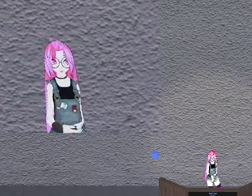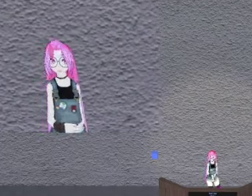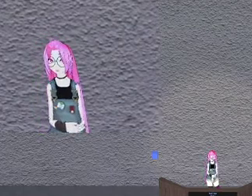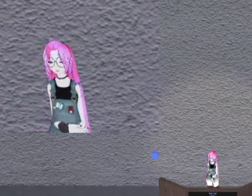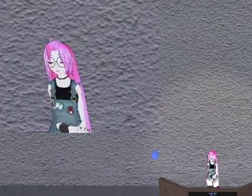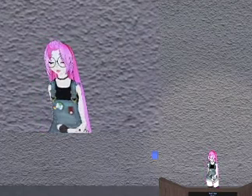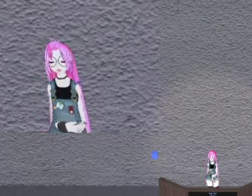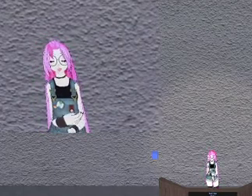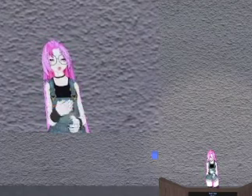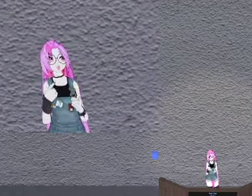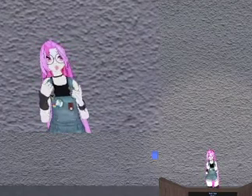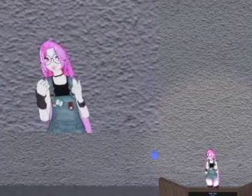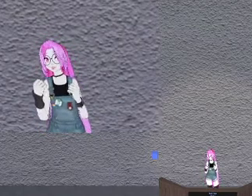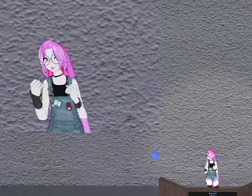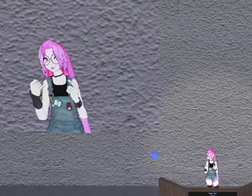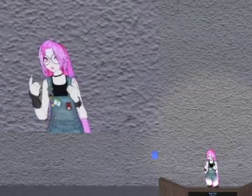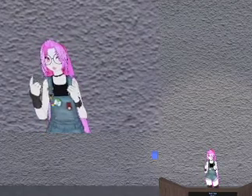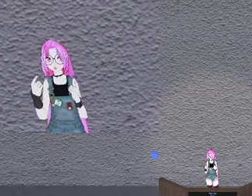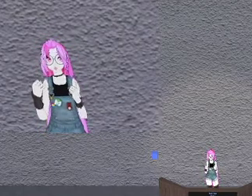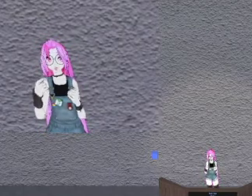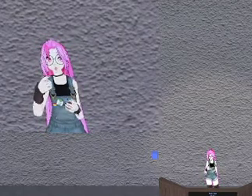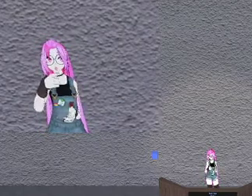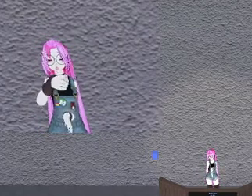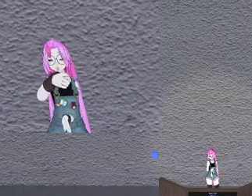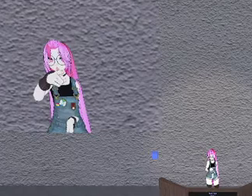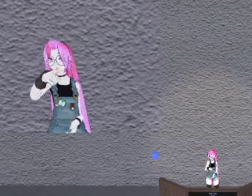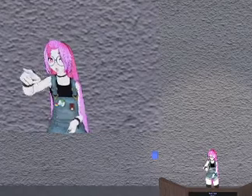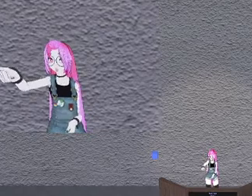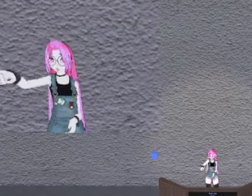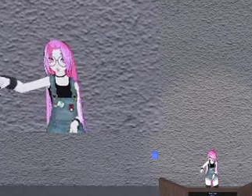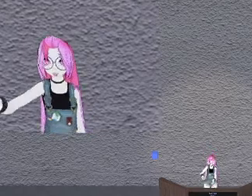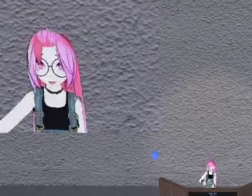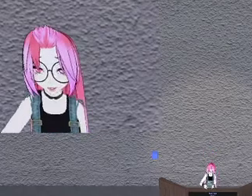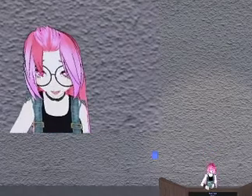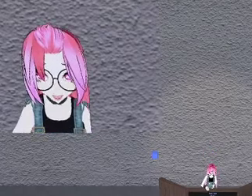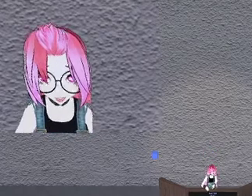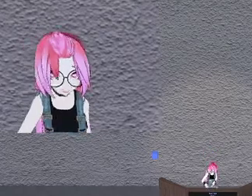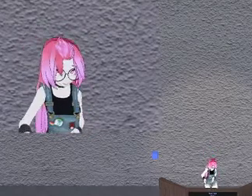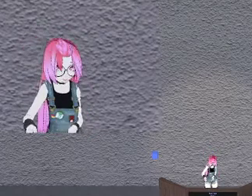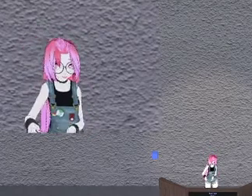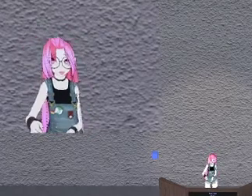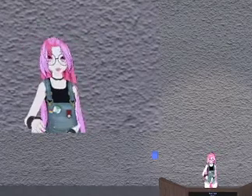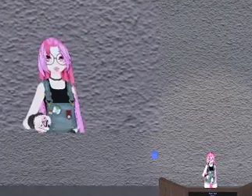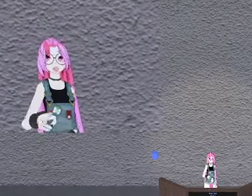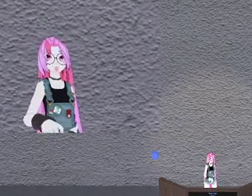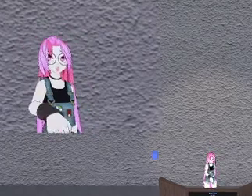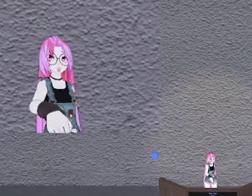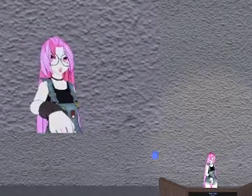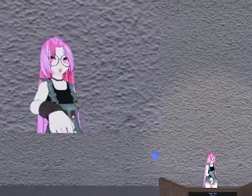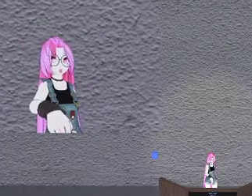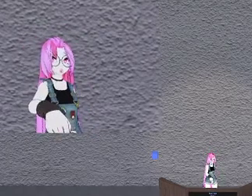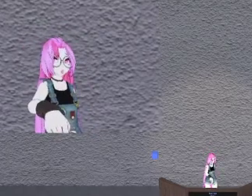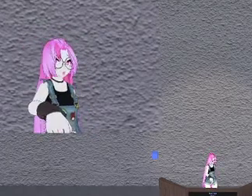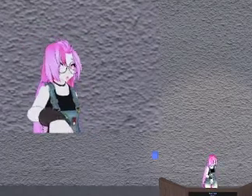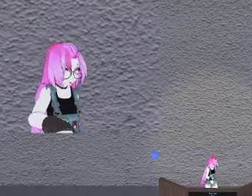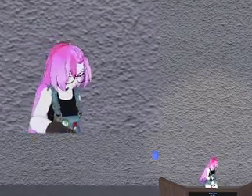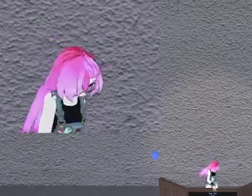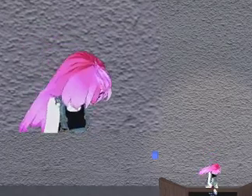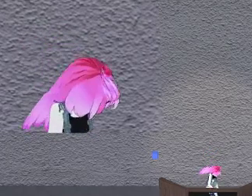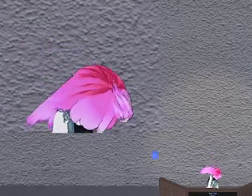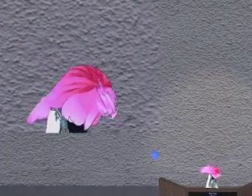All right. Let's see. Any other questions? I'm gonna get Sacco and then someone. Oh, I thought the camera was a